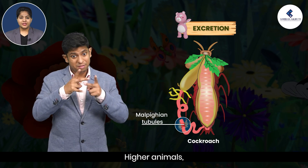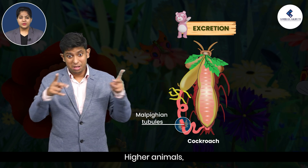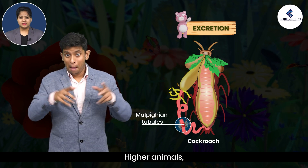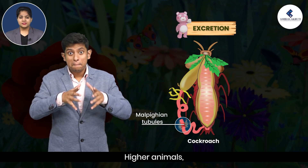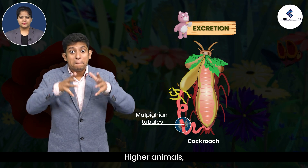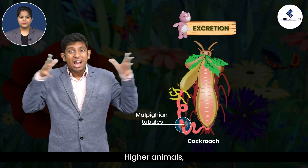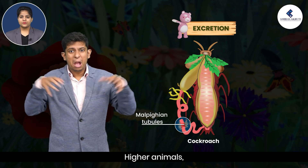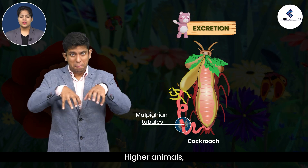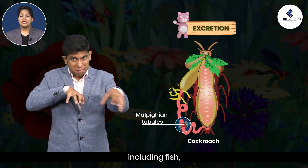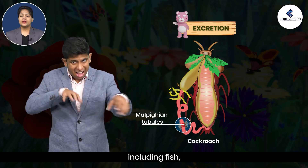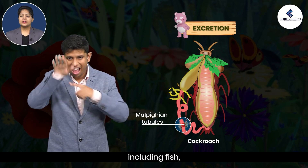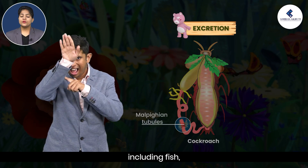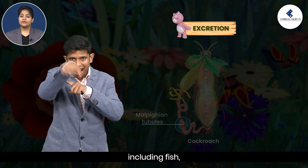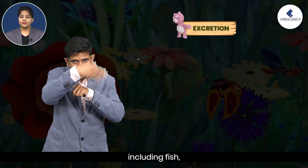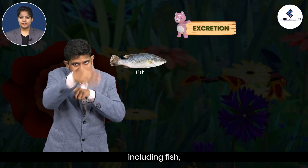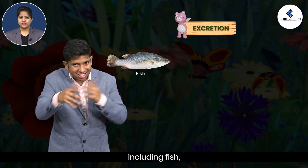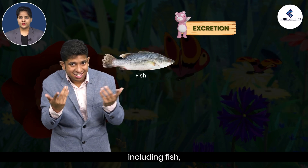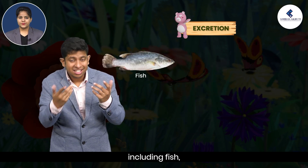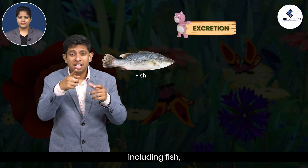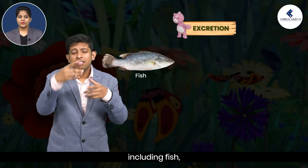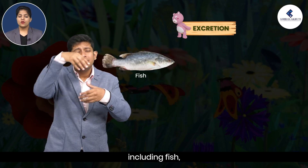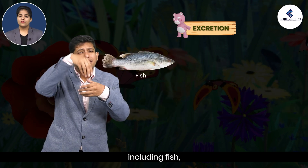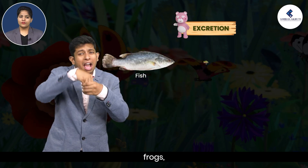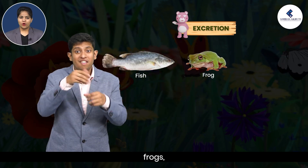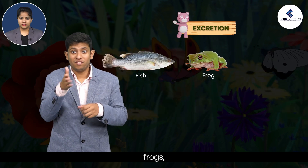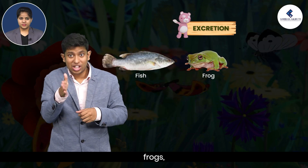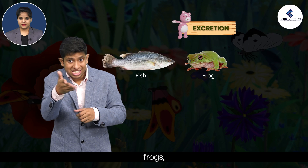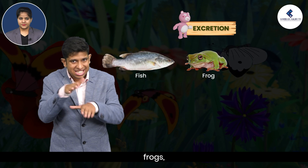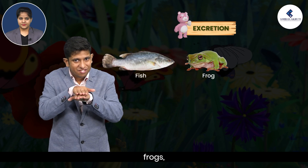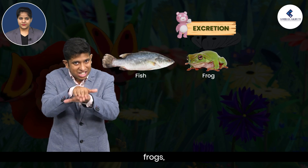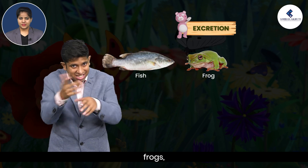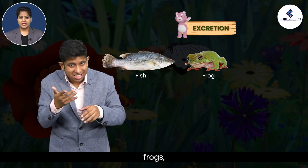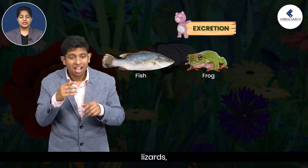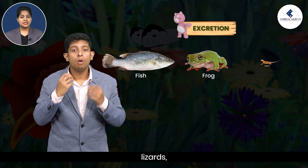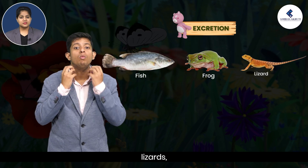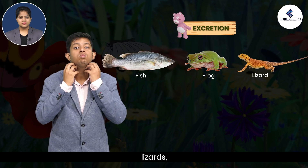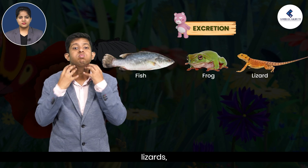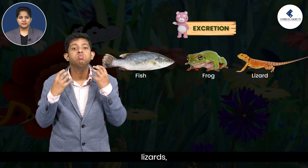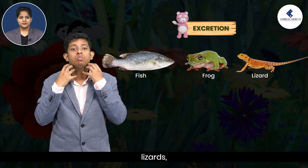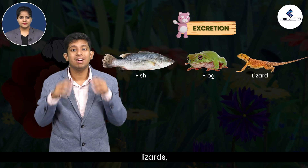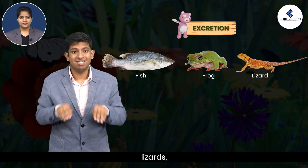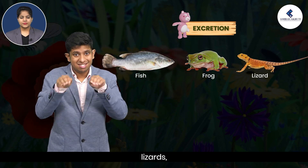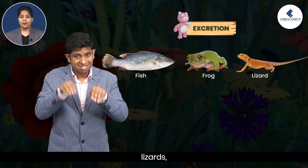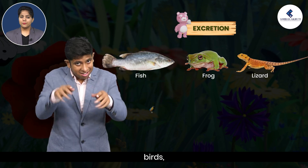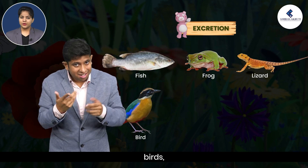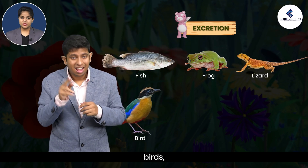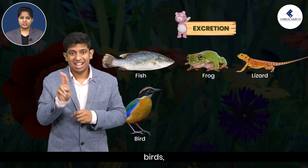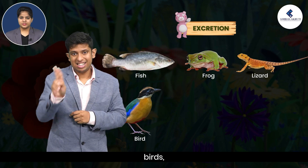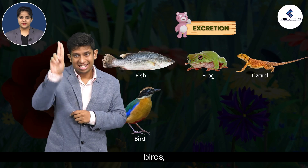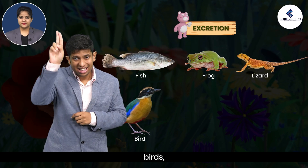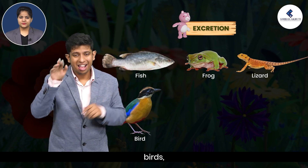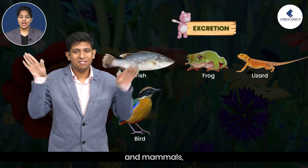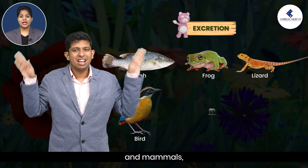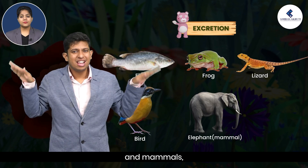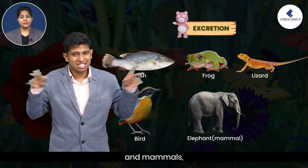Higher animals, including fish, frogs, lizards,